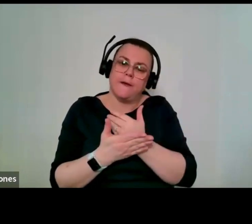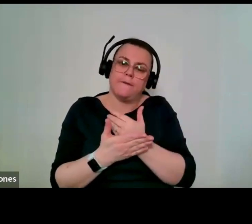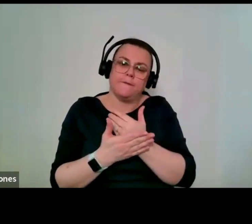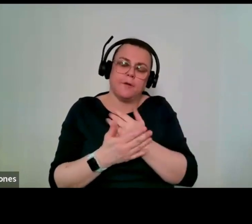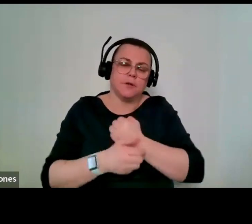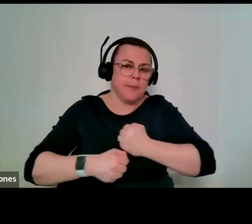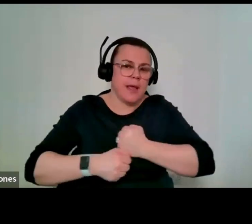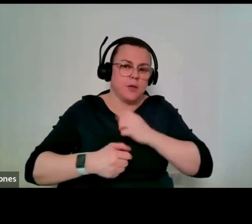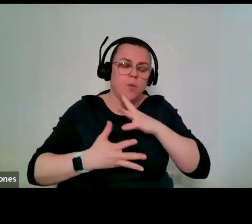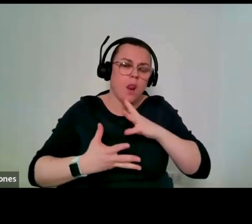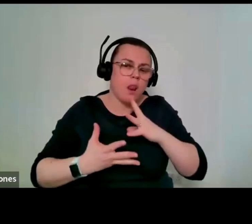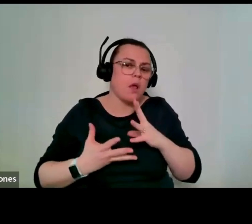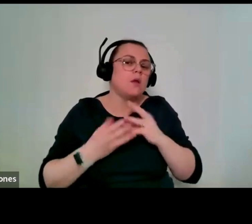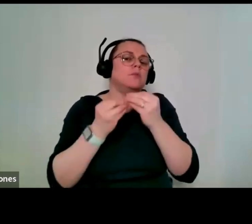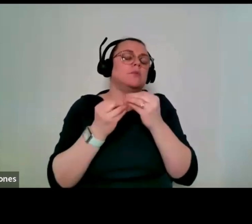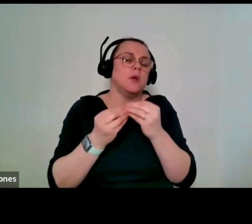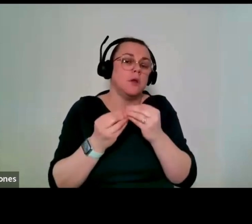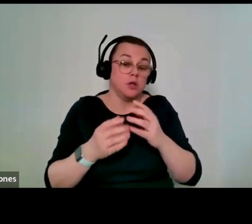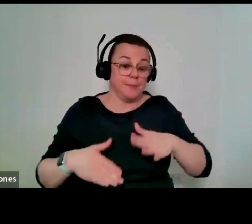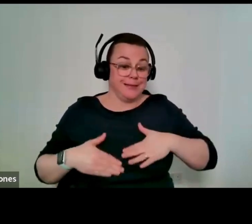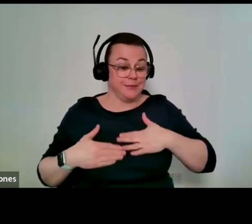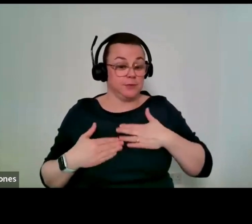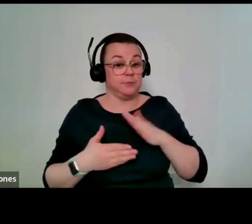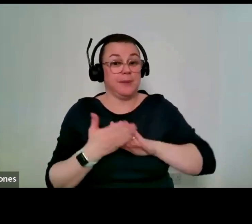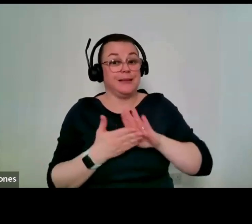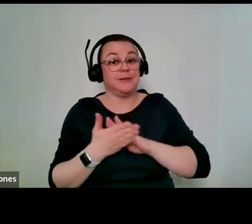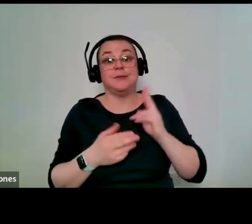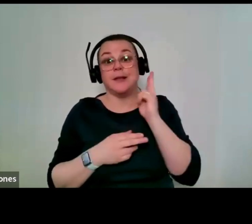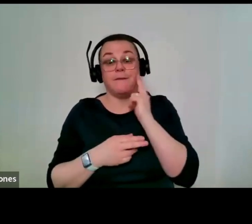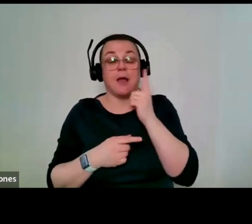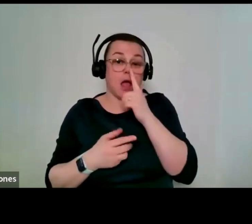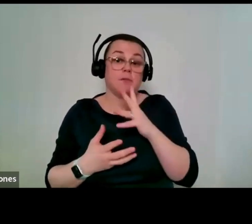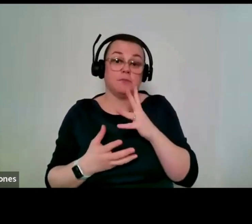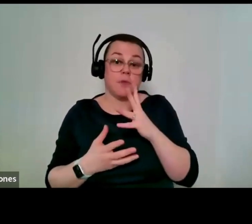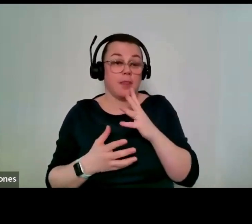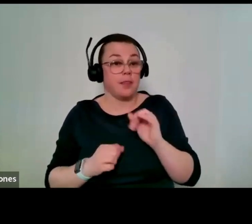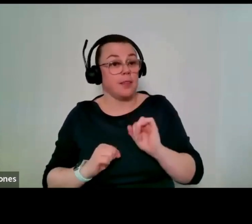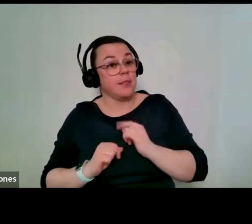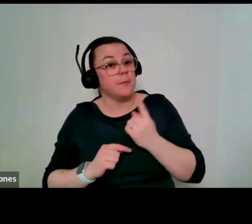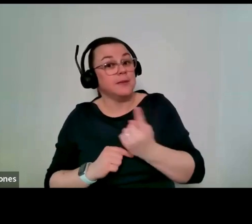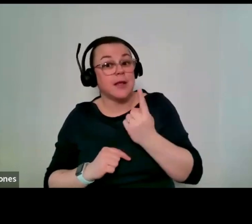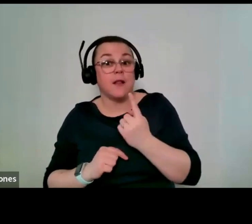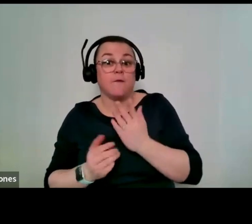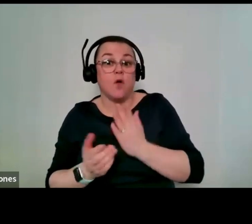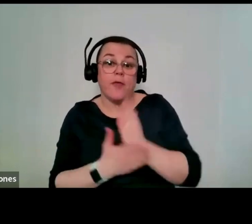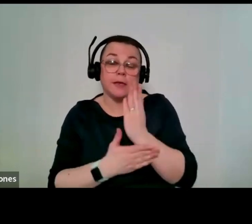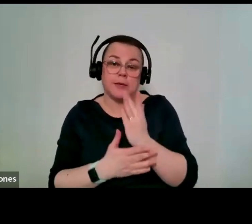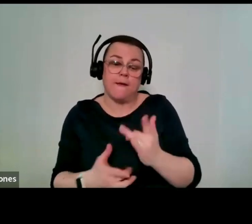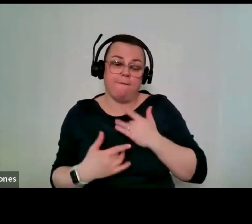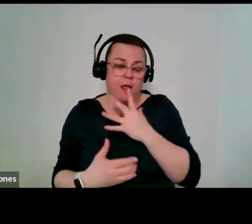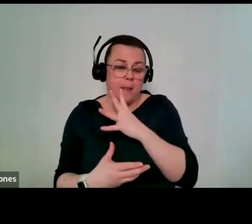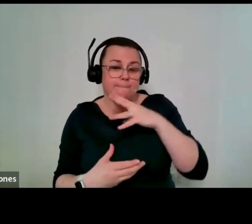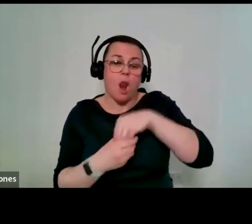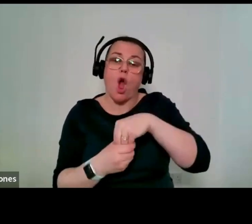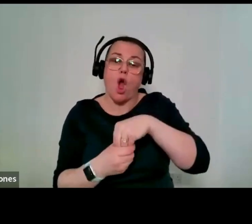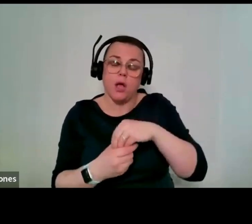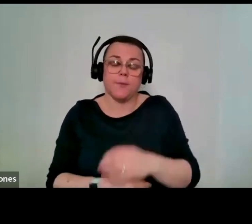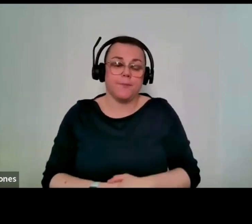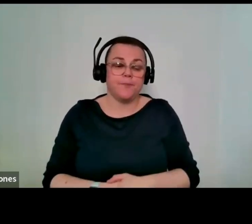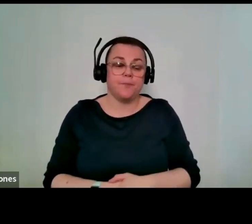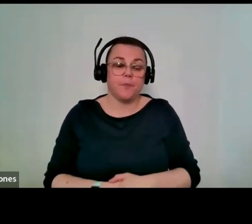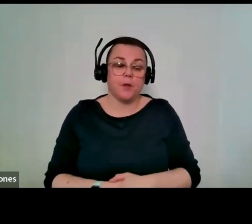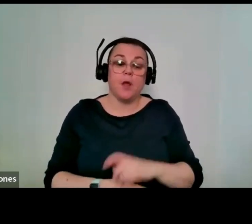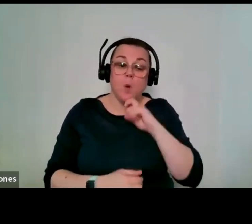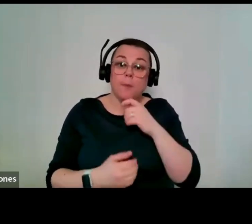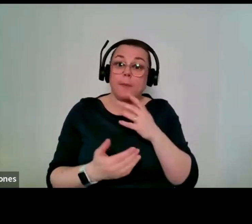space where deaf people can be their authentic self and feel that they belong. They can then be more willing